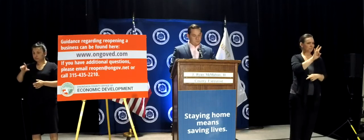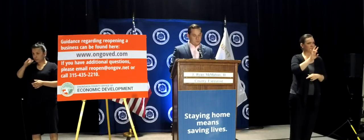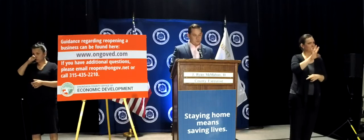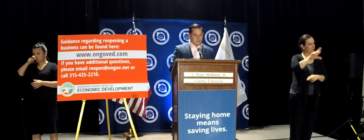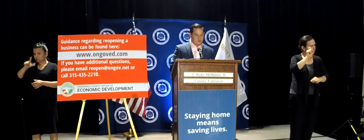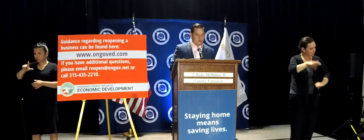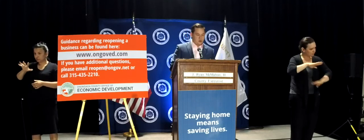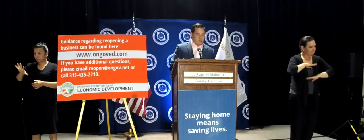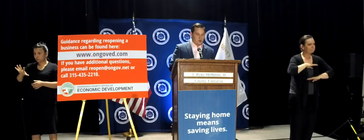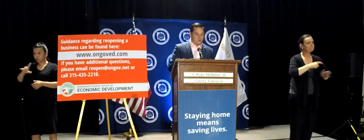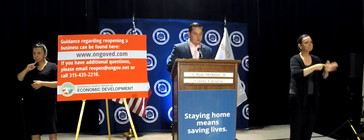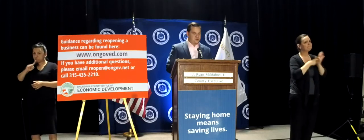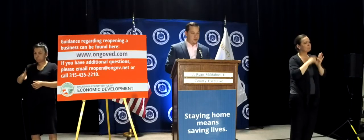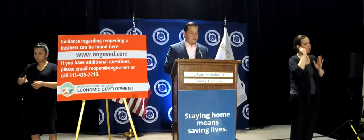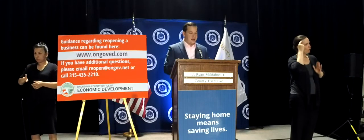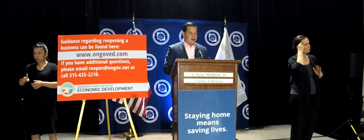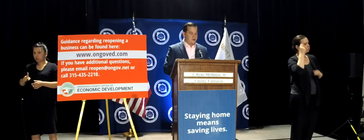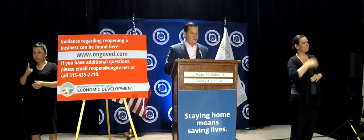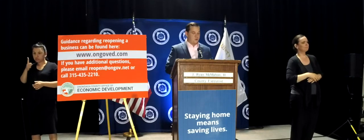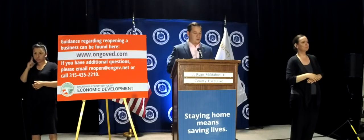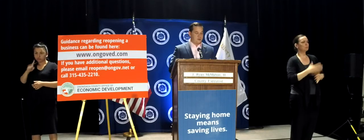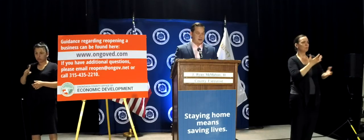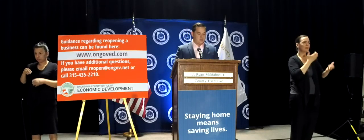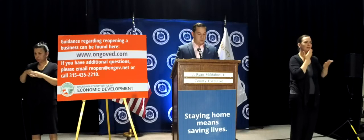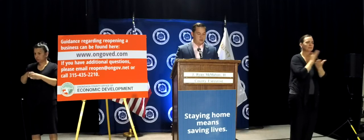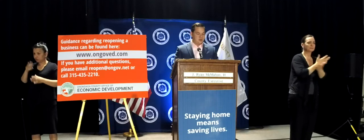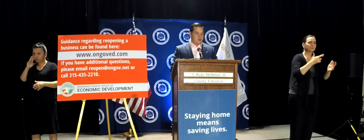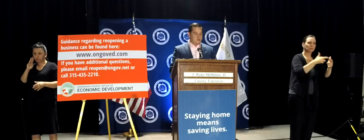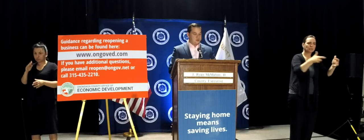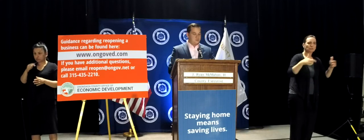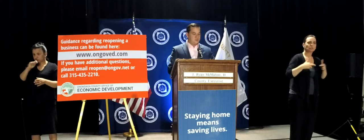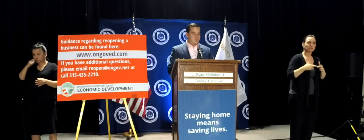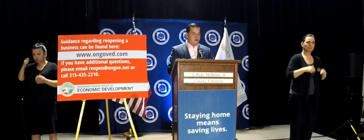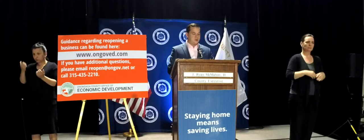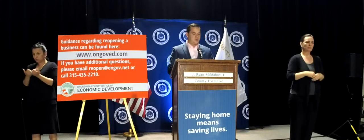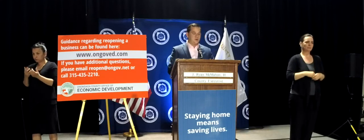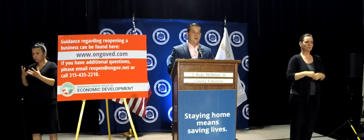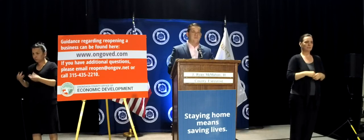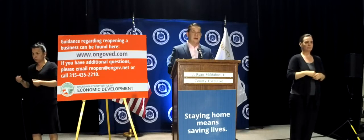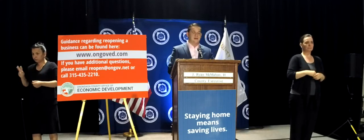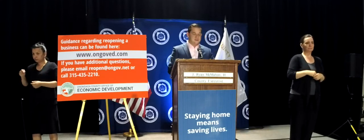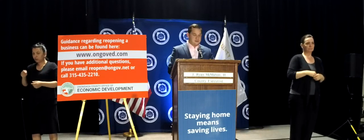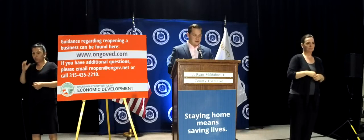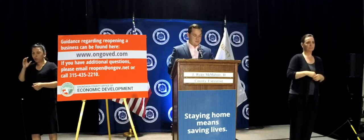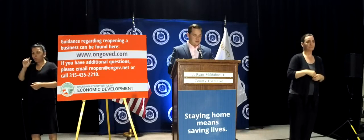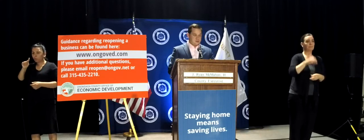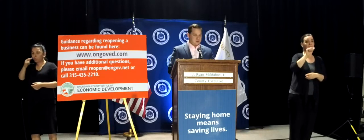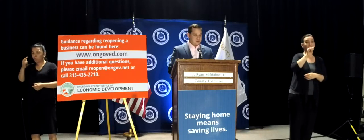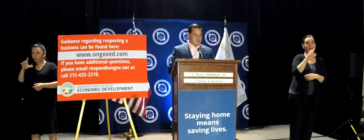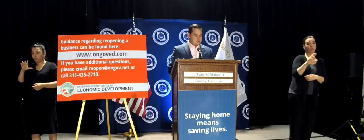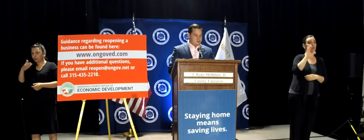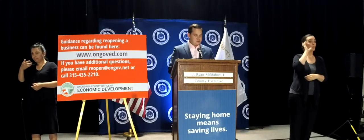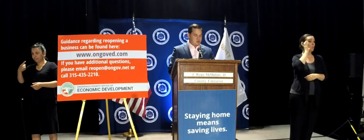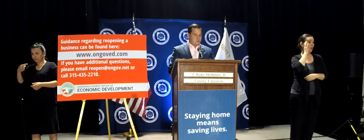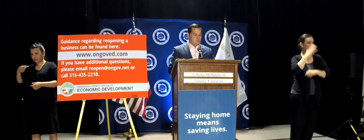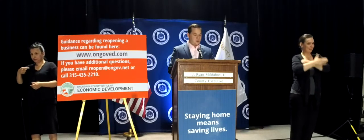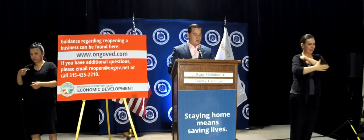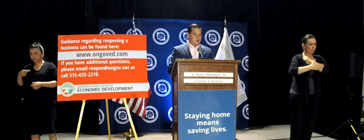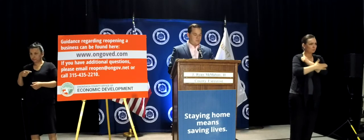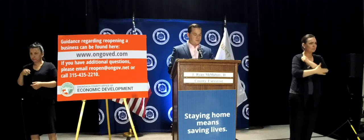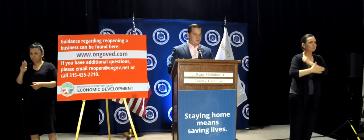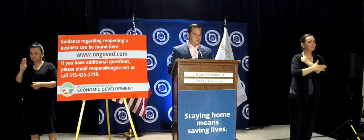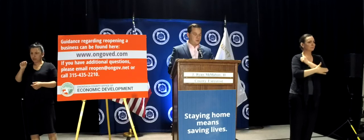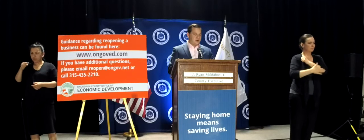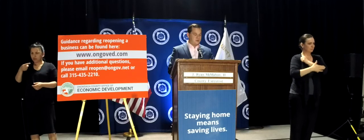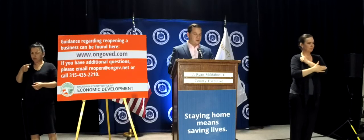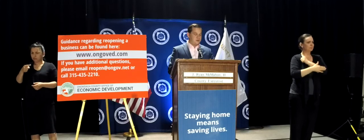tests as a region. I want to thank our partners, Chairman Hyder of Cortland County, Chairman Becker of Madison County, Chairman